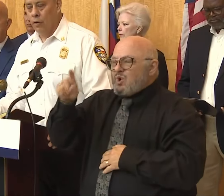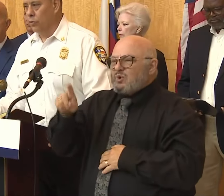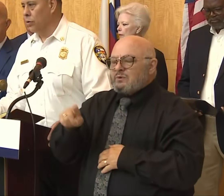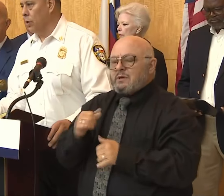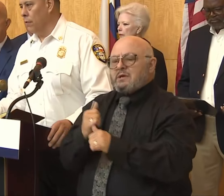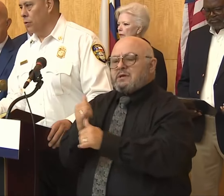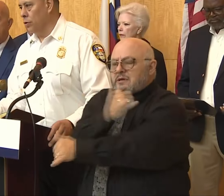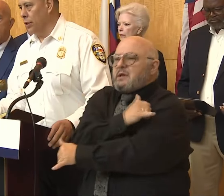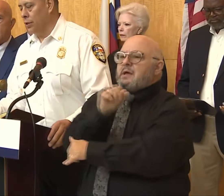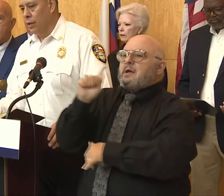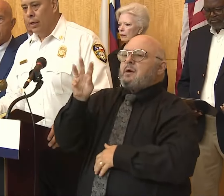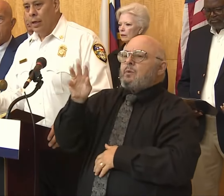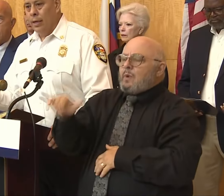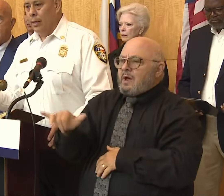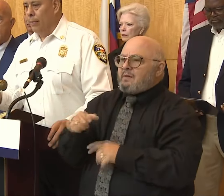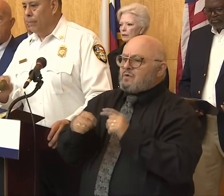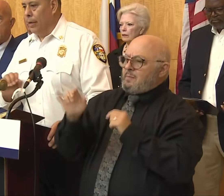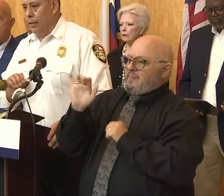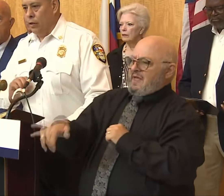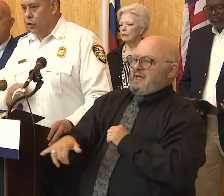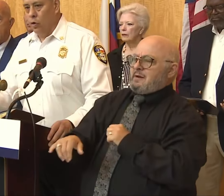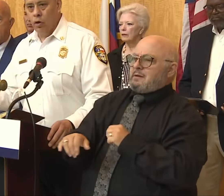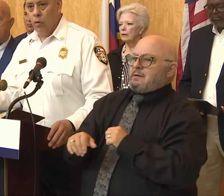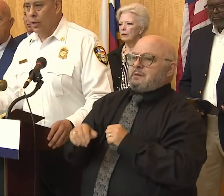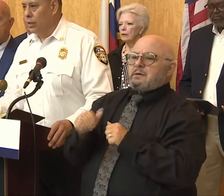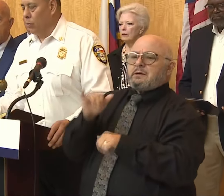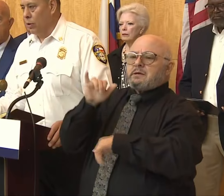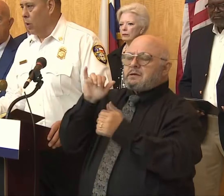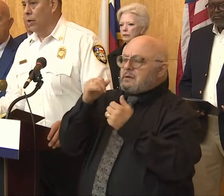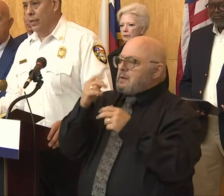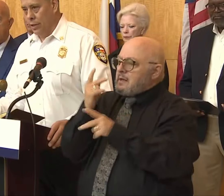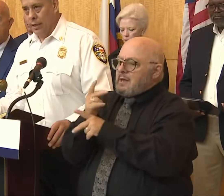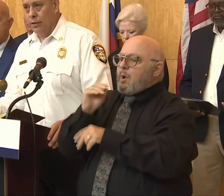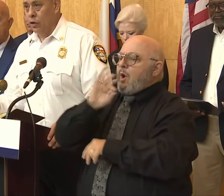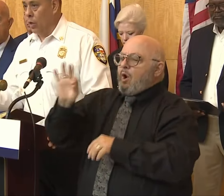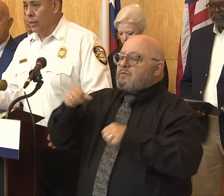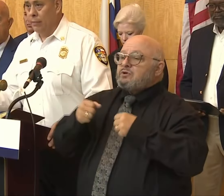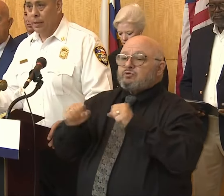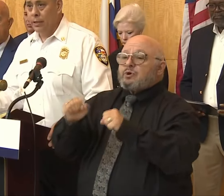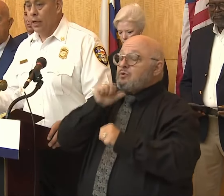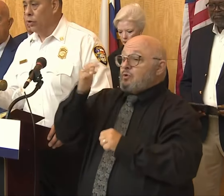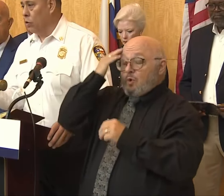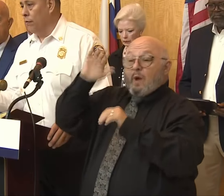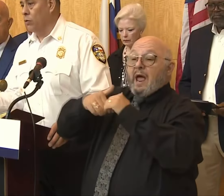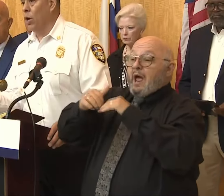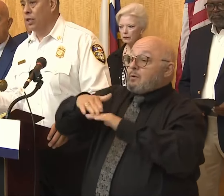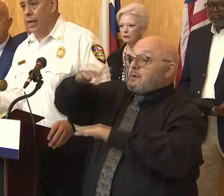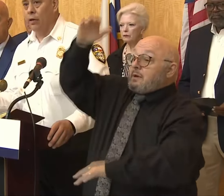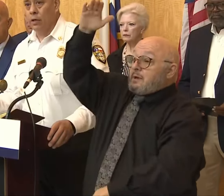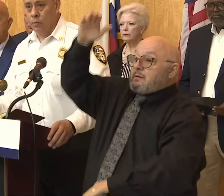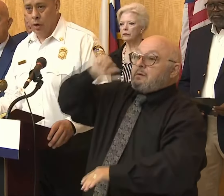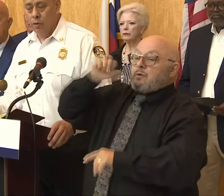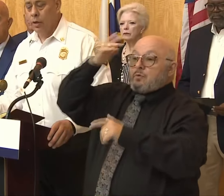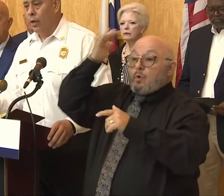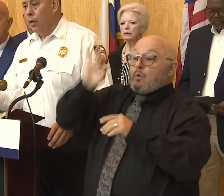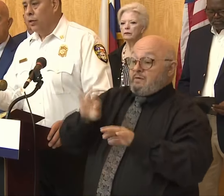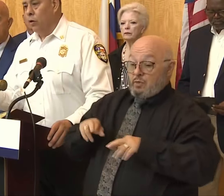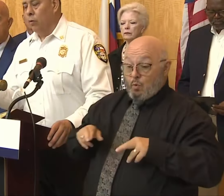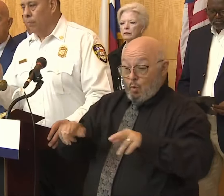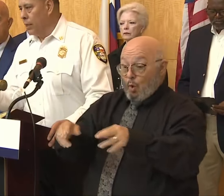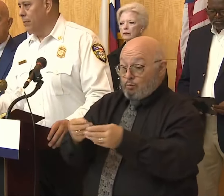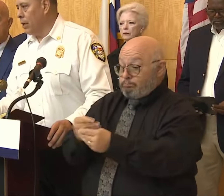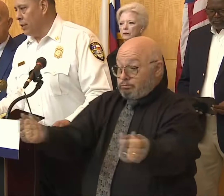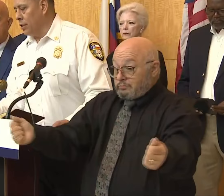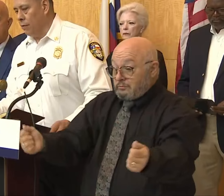off of those streets. You don't know what the water has done. You don't know how deep it is, and you don't know if it's washed out the road.